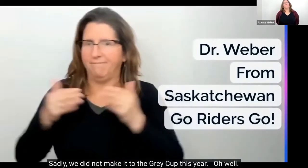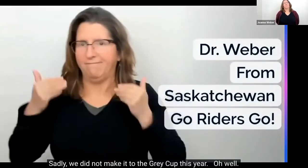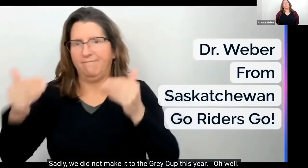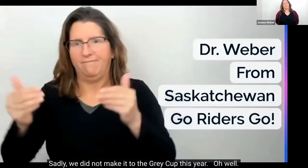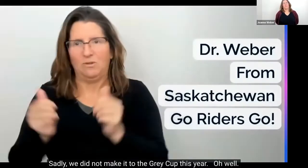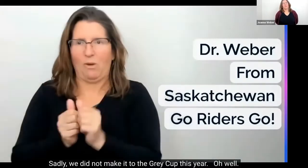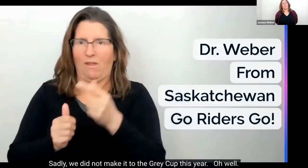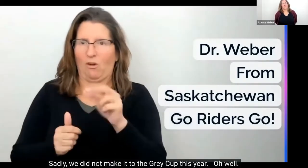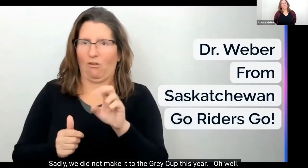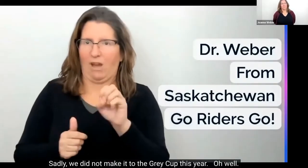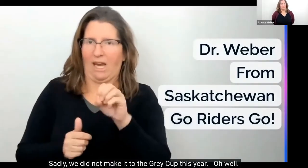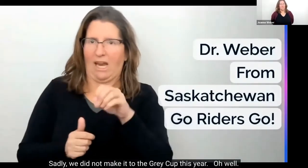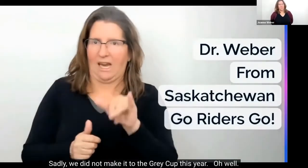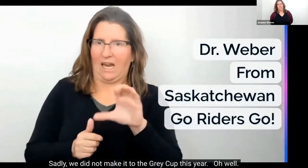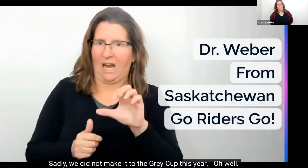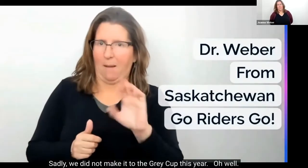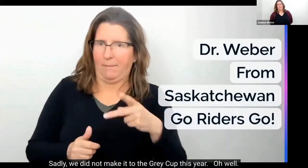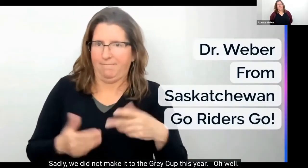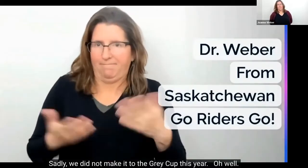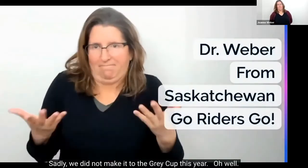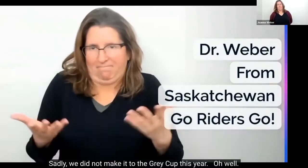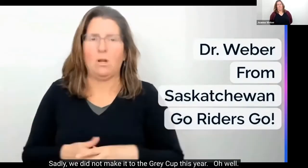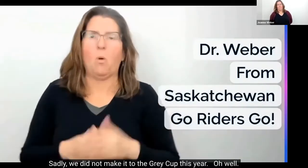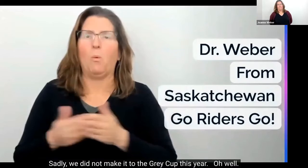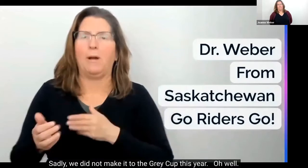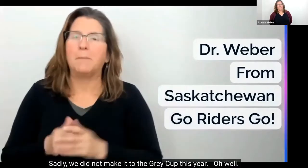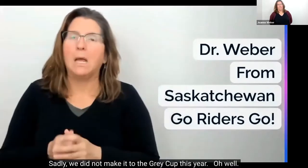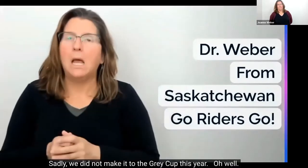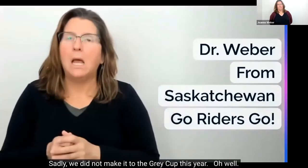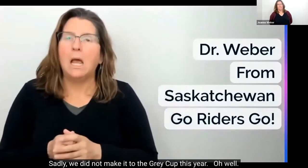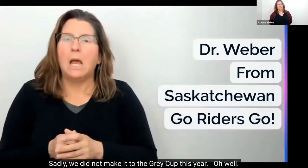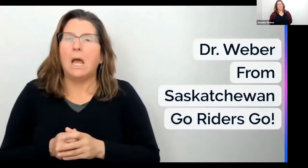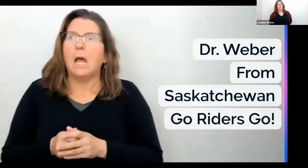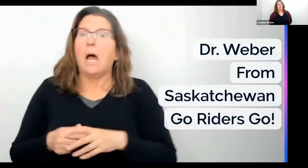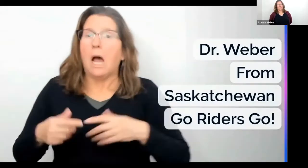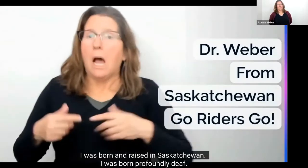Sadly, we did not make it to the Grey Cup this year. Oh well.